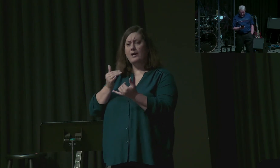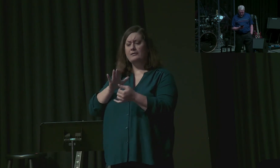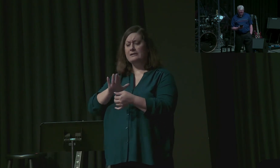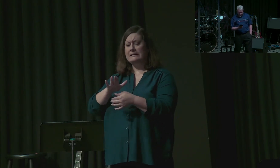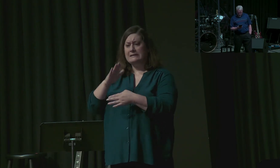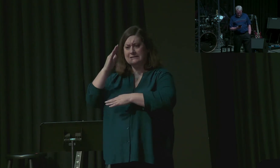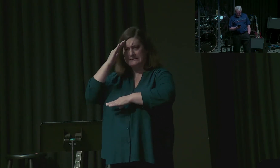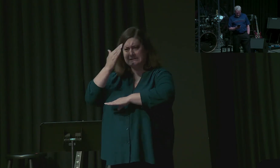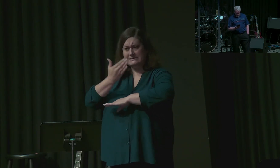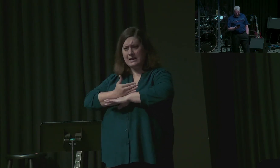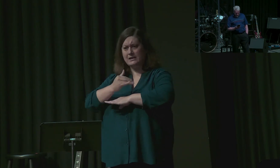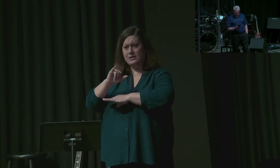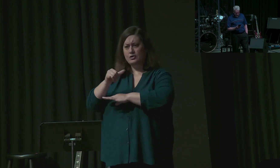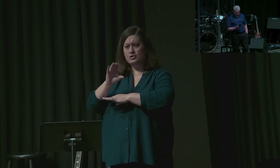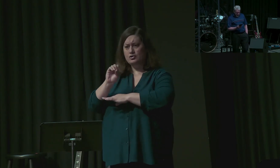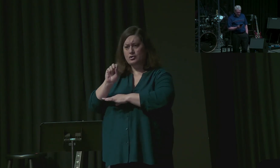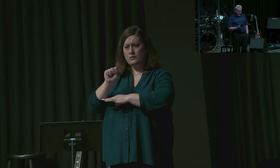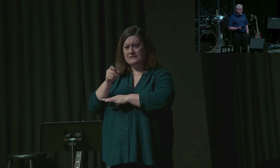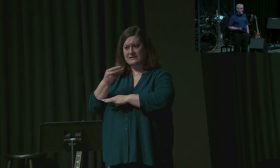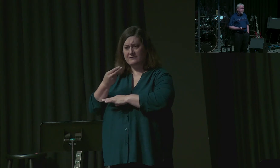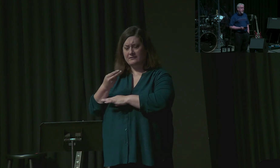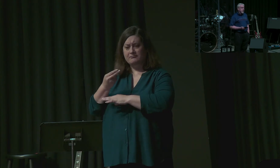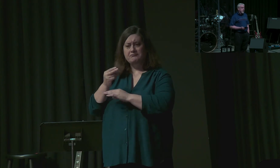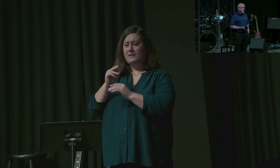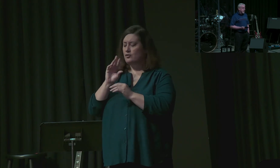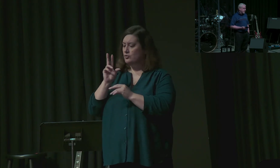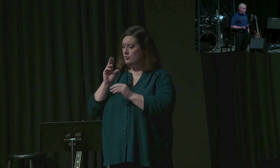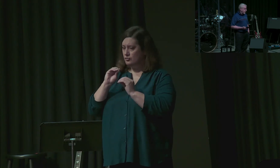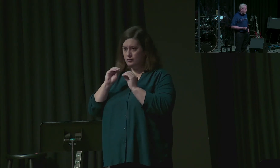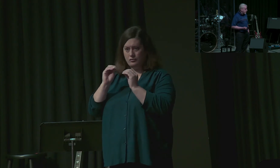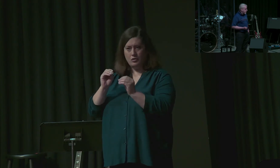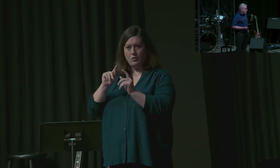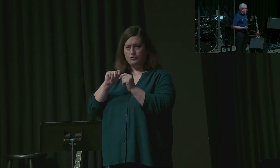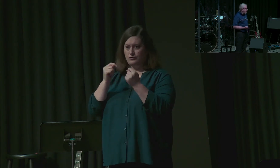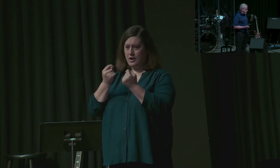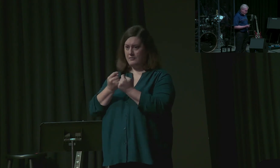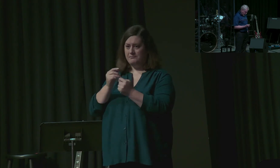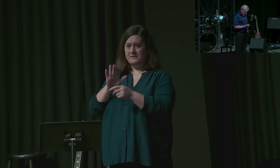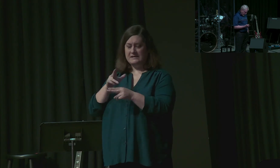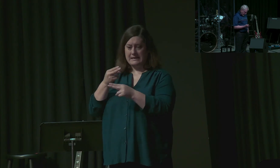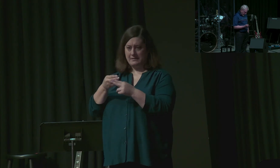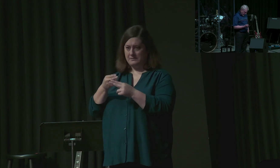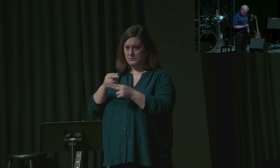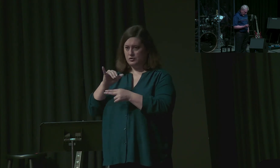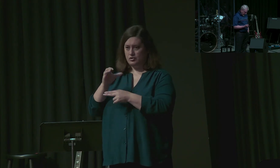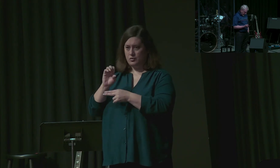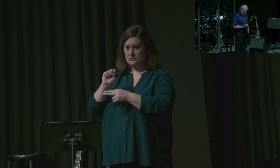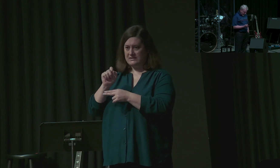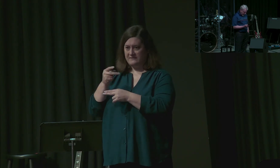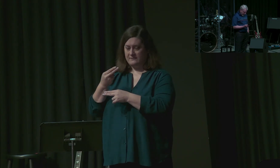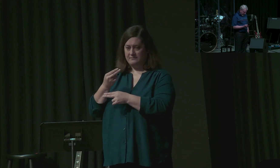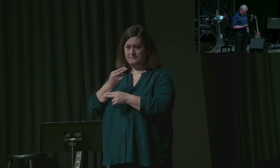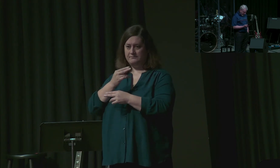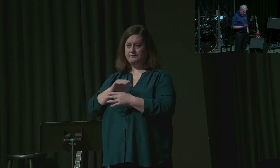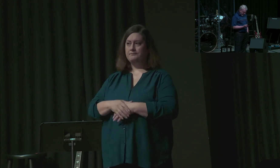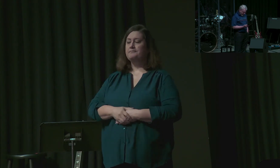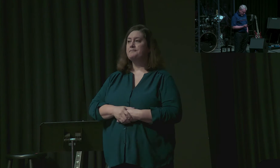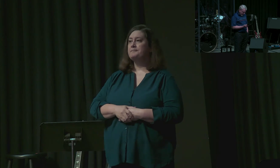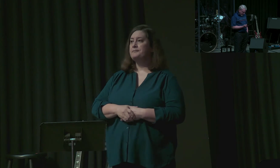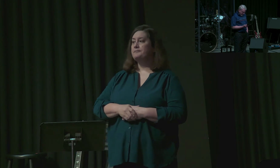even Jacob begins to show evidence of faith as a mature saint.